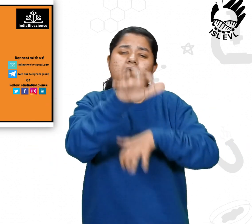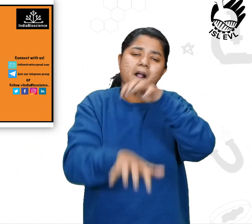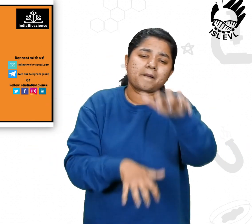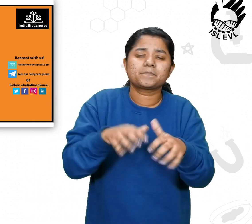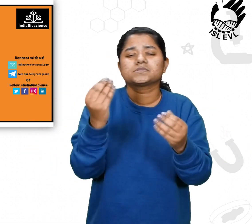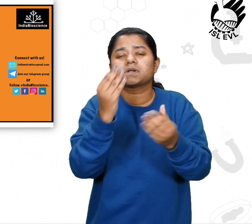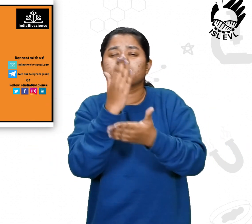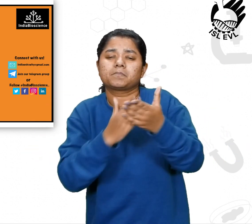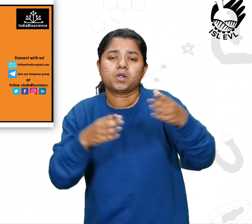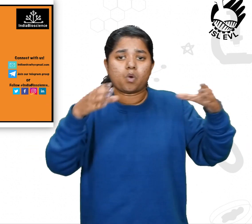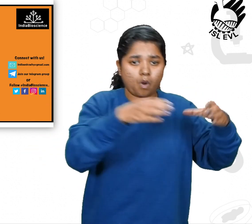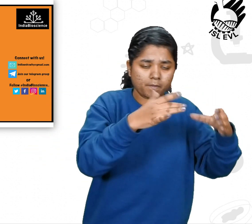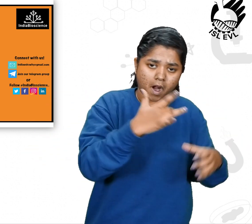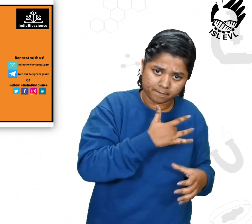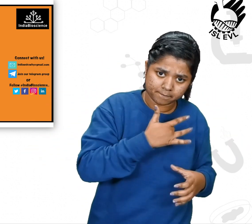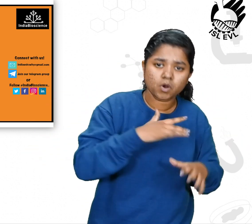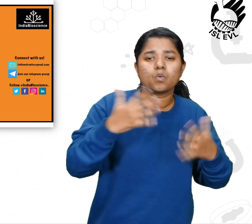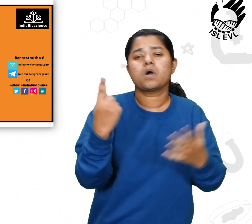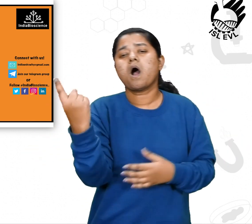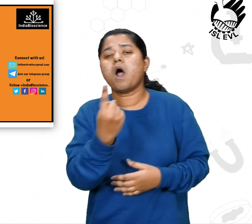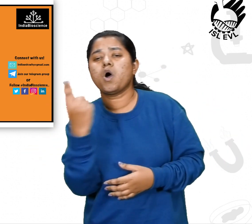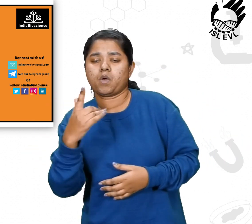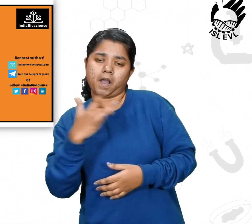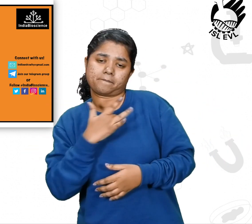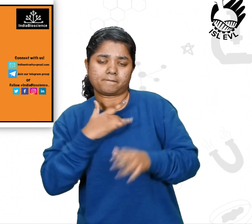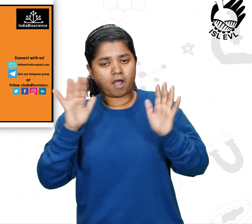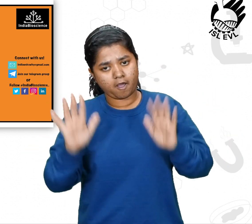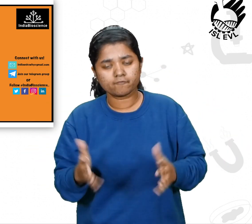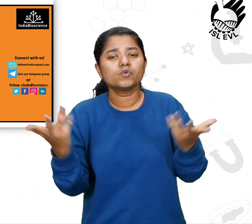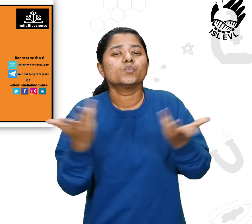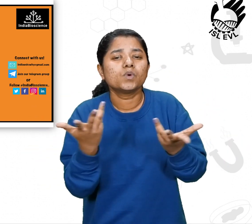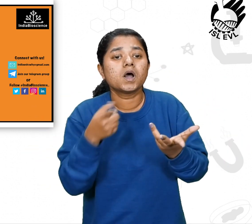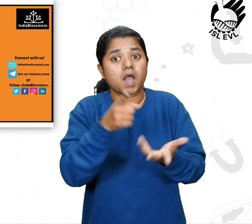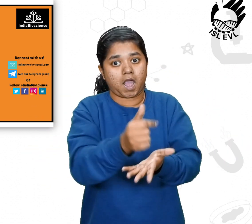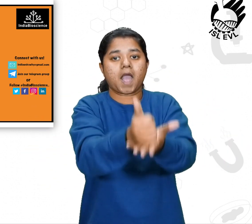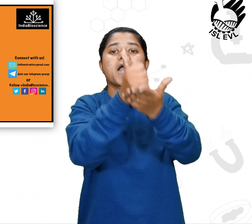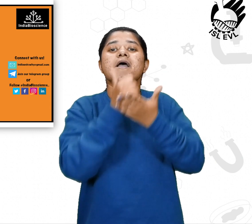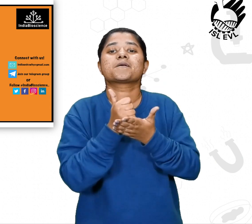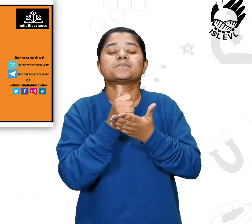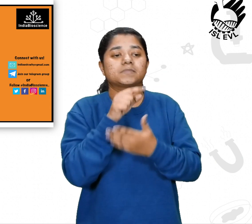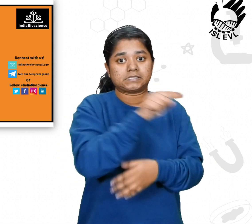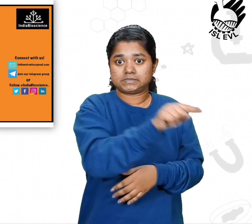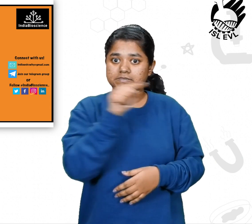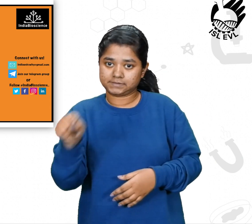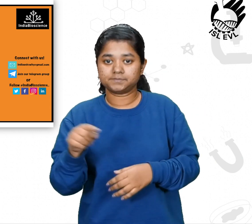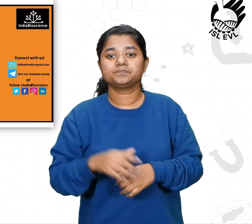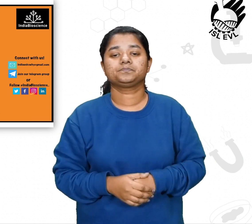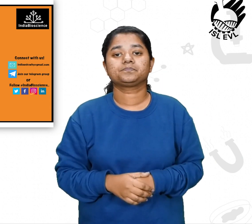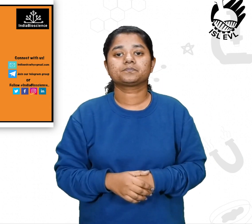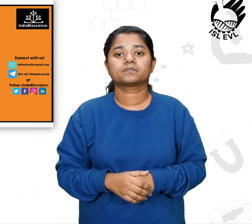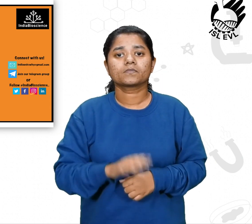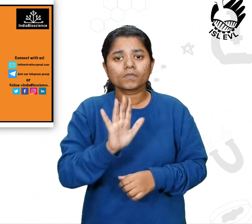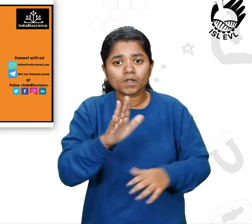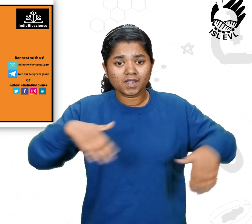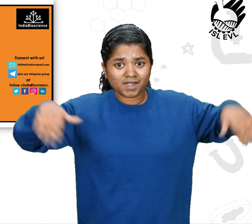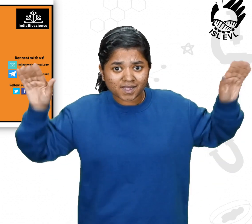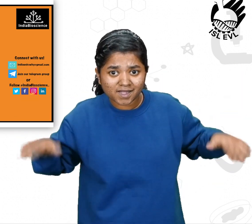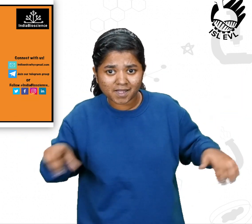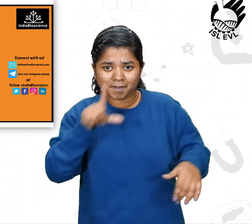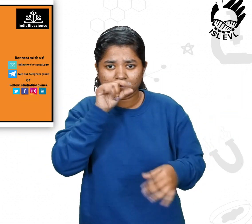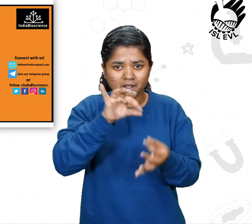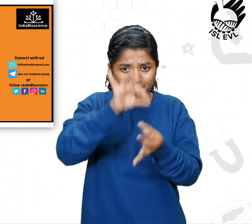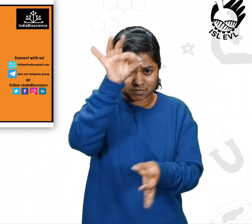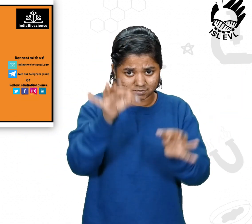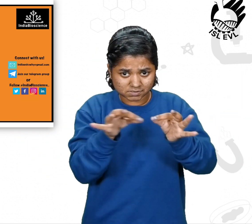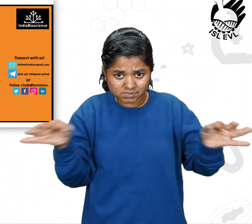it just ecological context, or is it more about the kinds of birds, let's say, that we're talking about? If being small or being